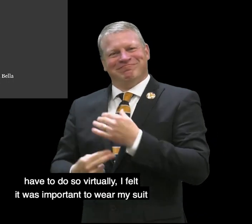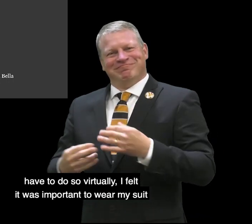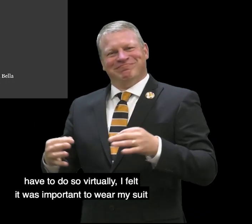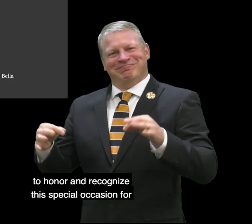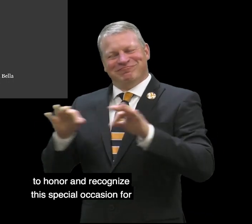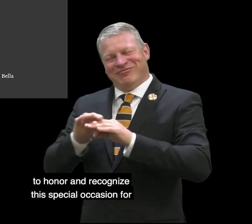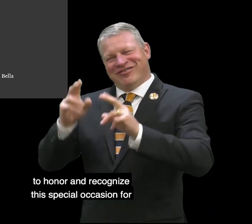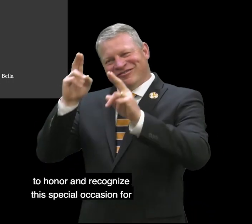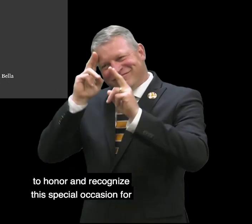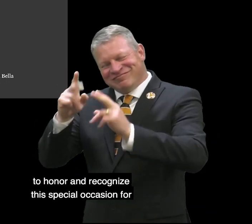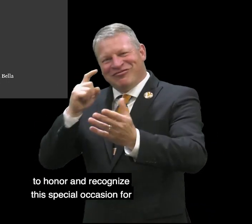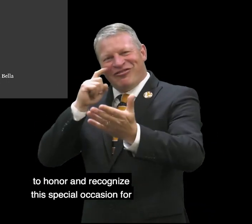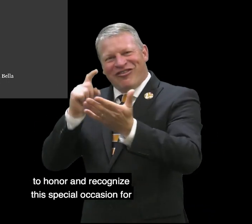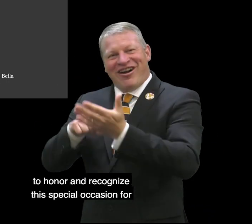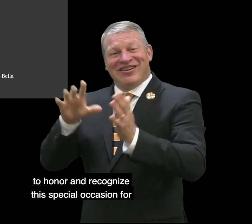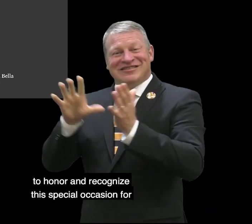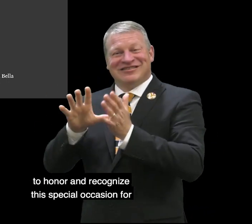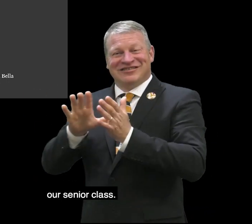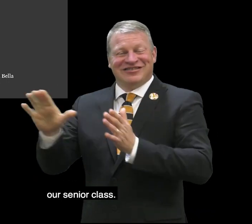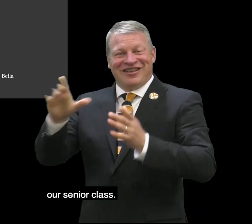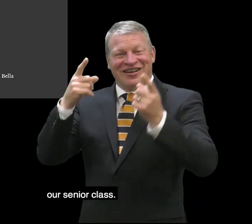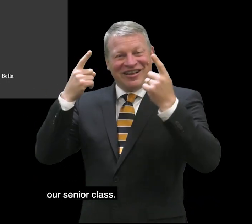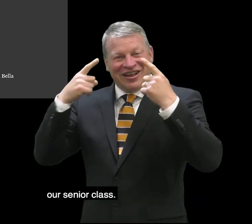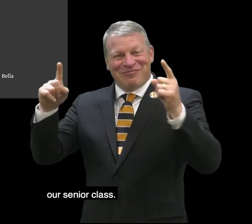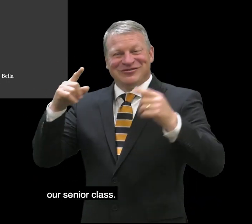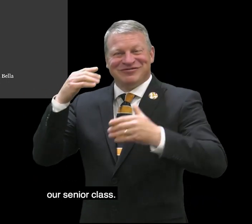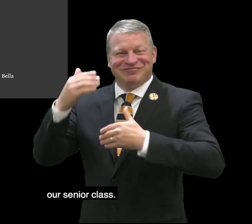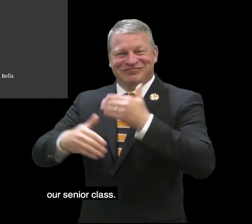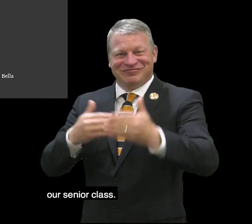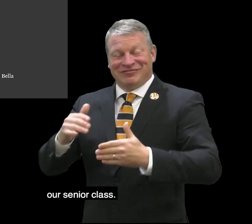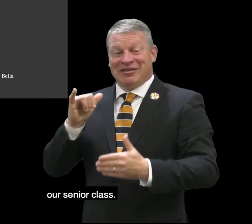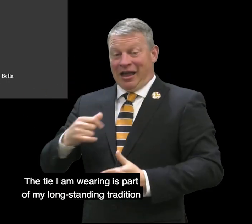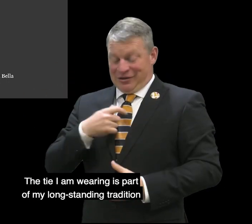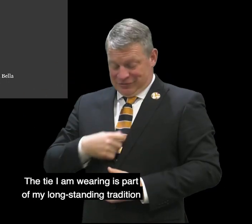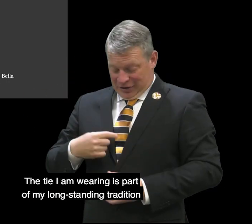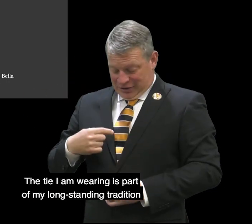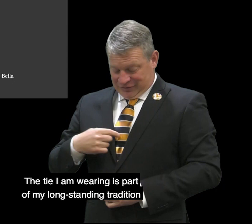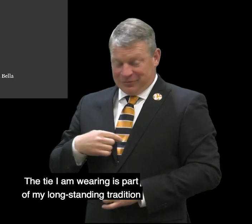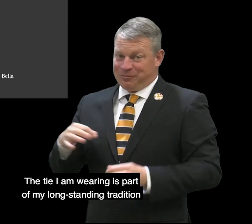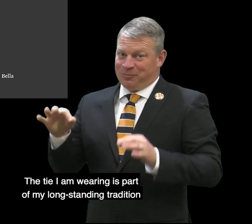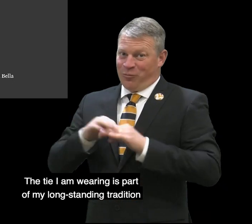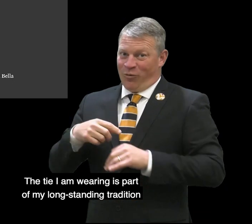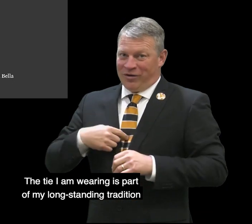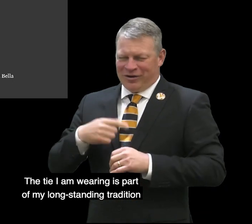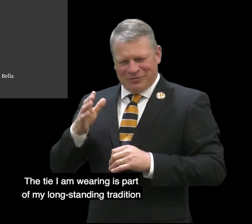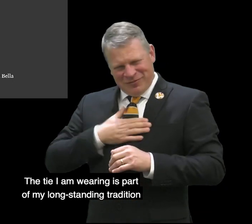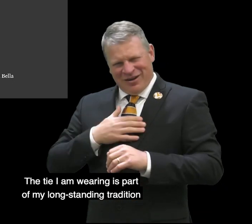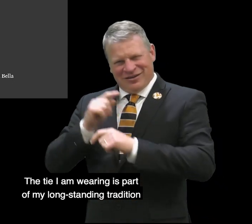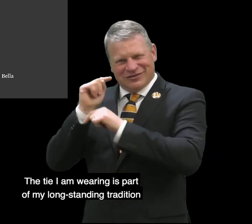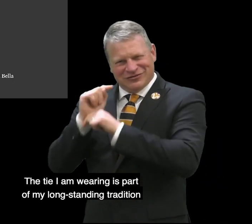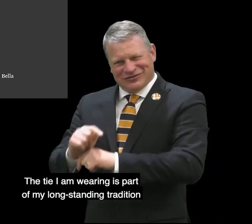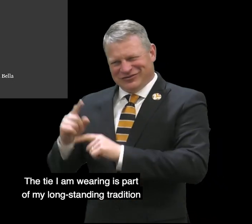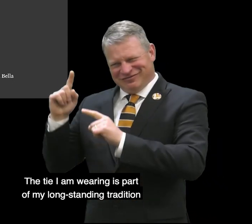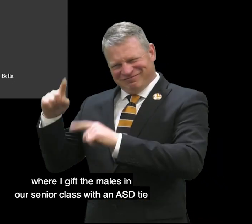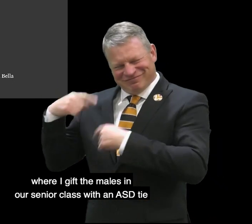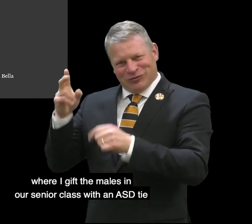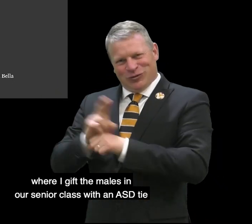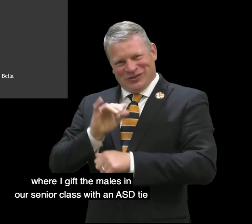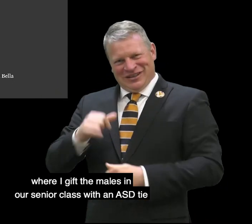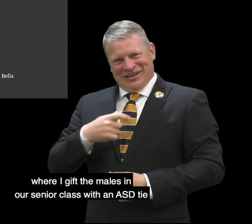have to do so virtually, I felt it was important to wear my suit to honor and recognize this special occasion for our senior class. The tie I'm